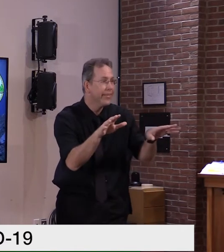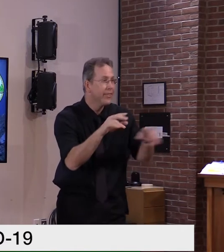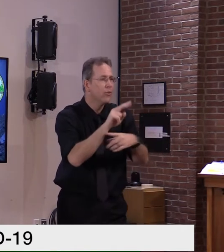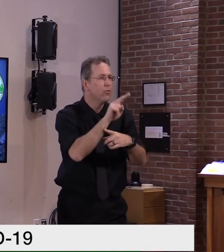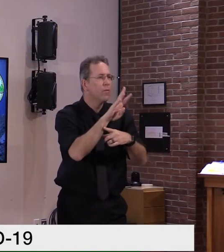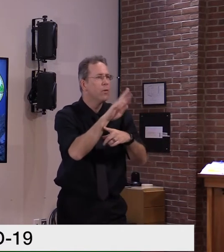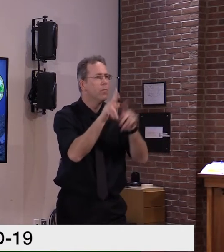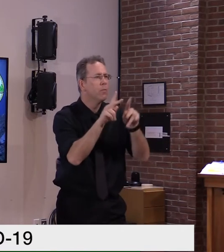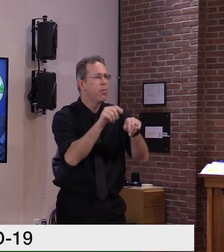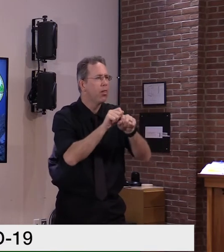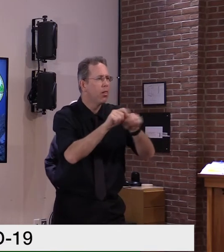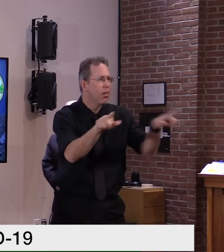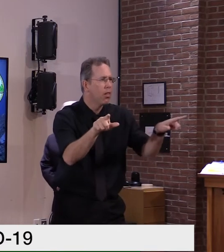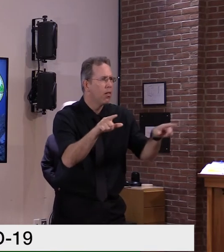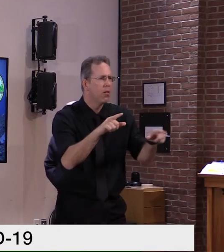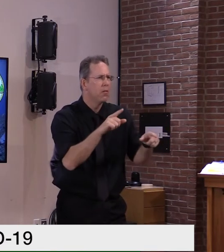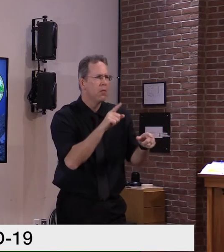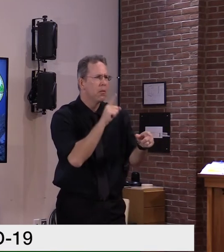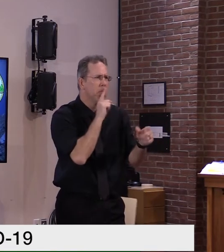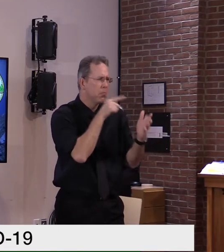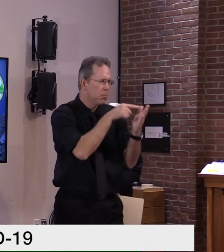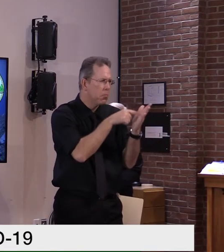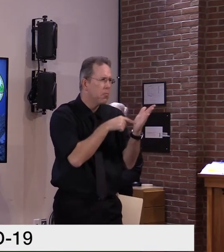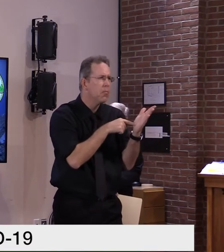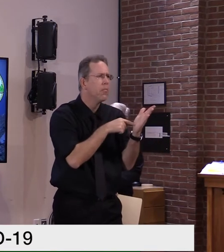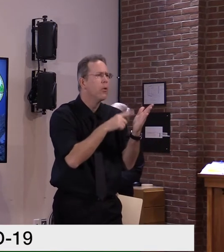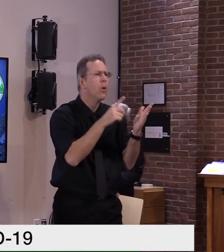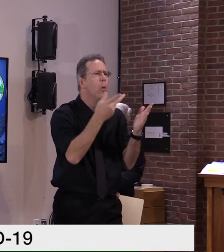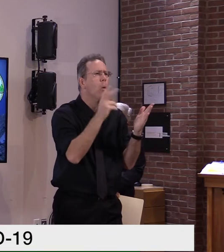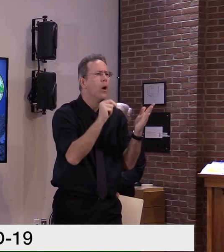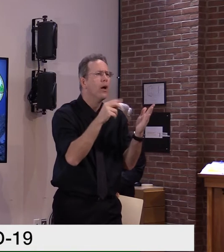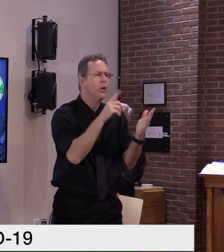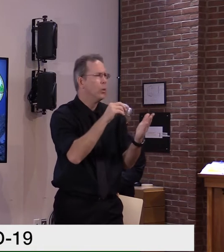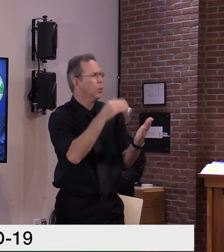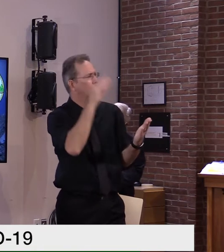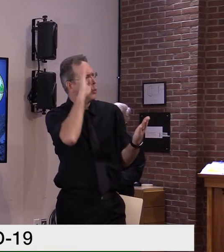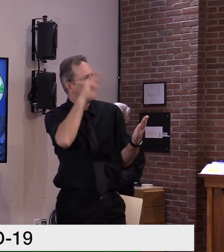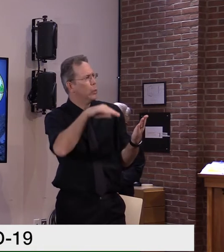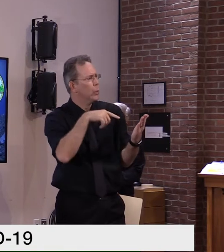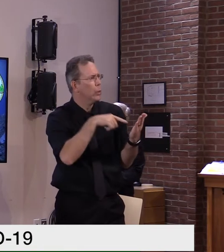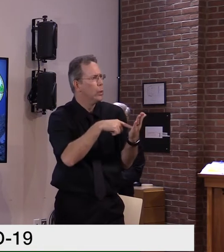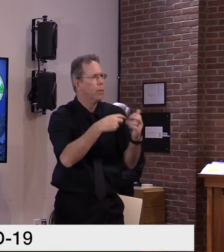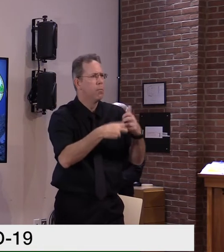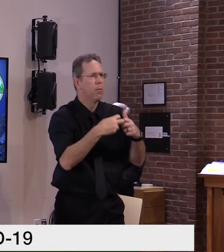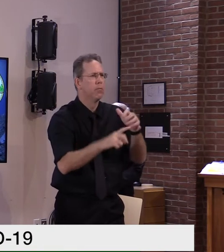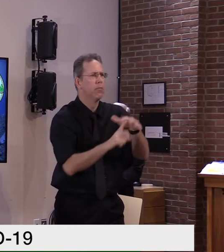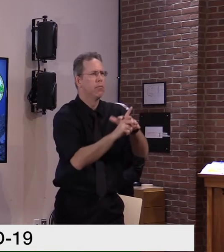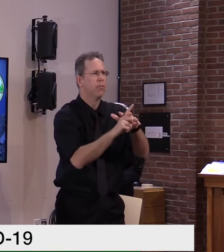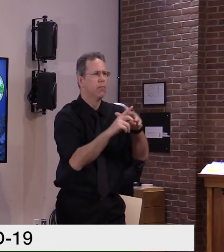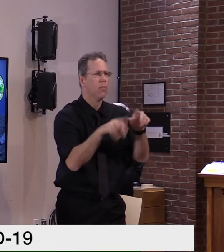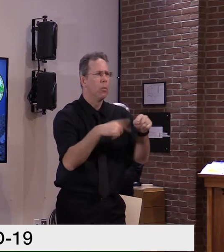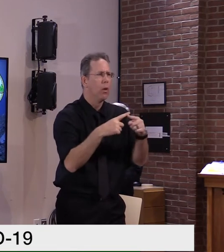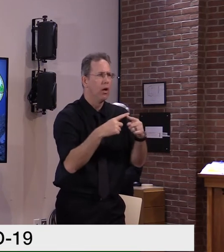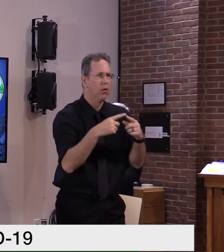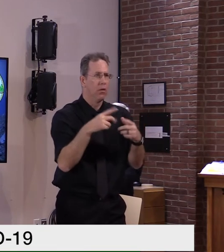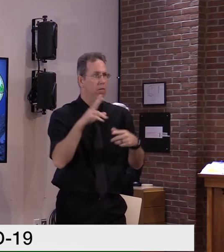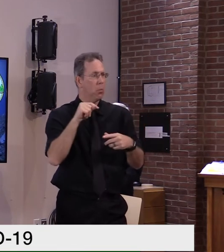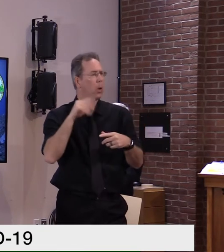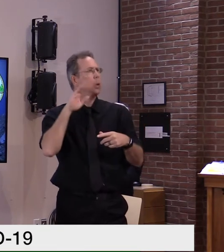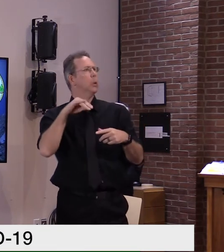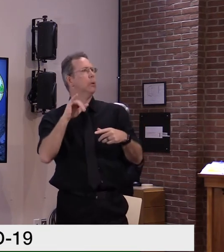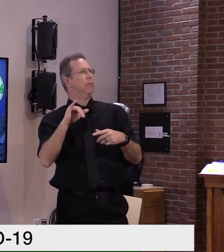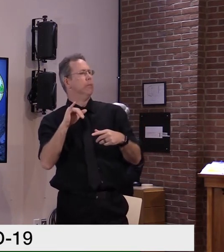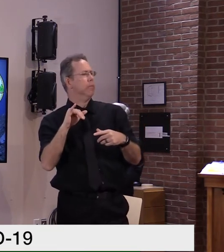I missed exactly when Vermont learned about it. And I guess some of the people who were